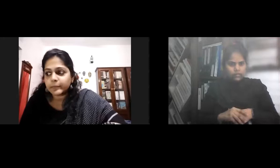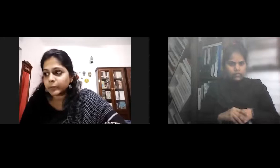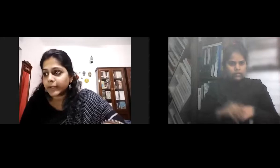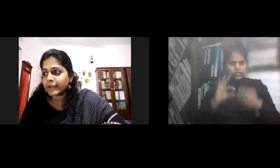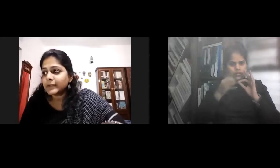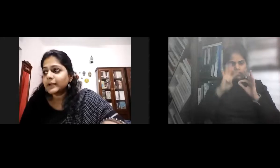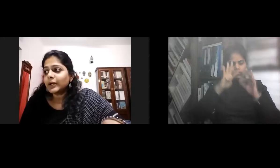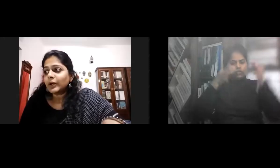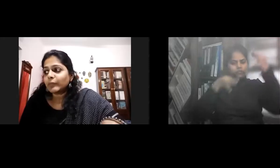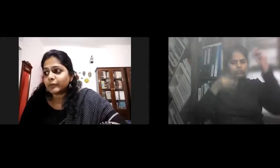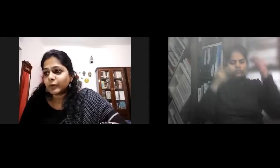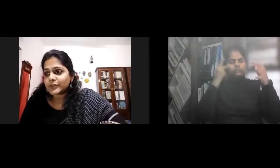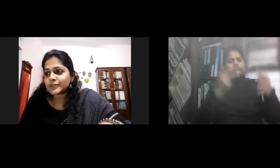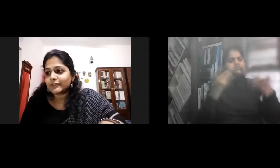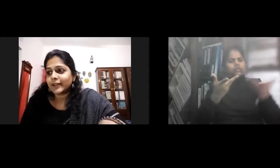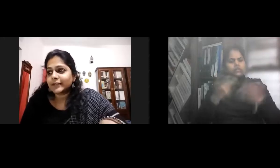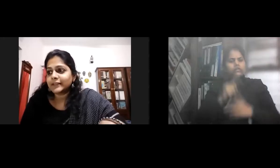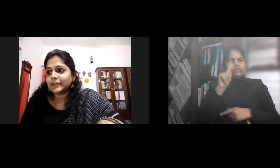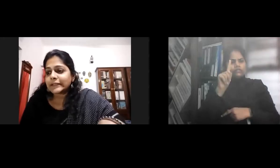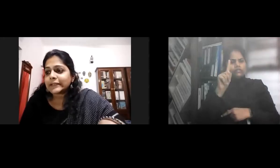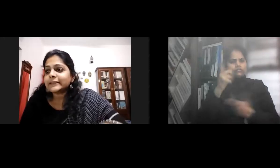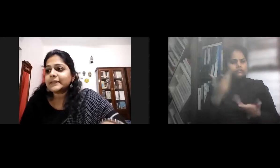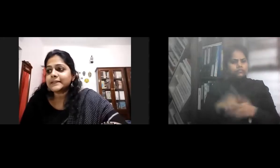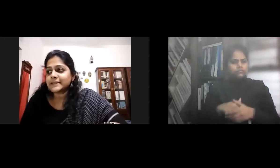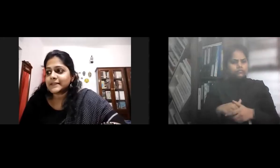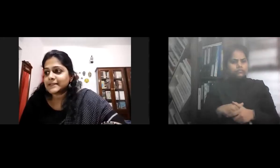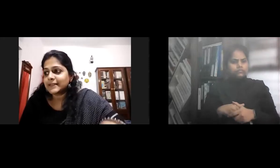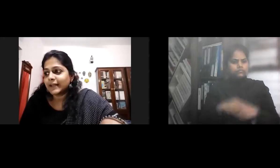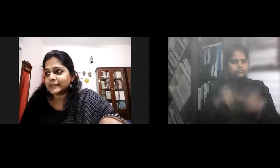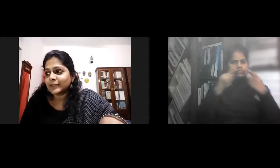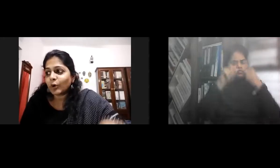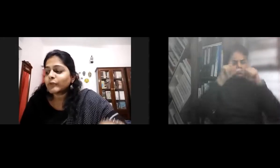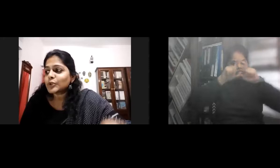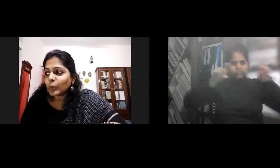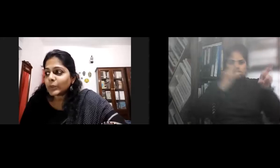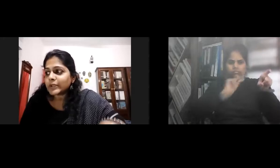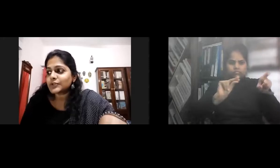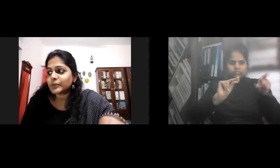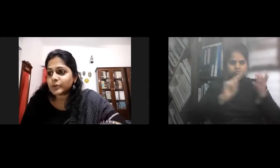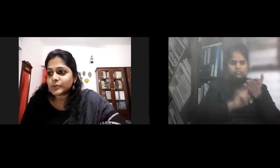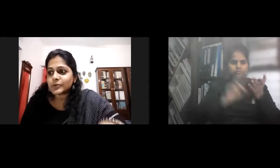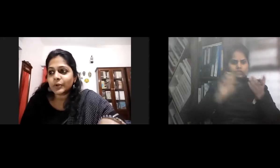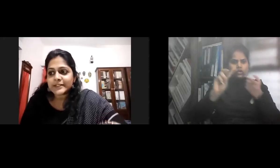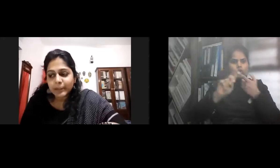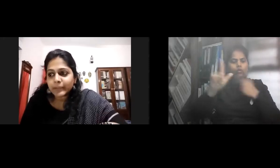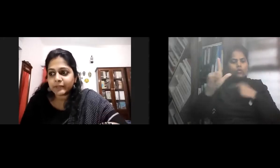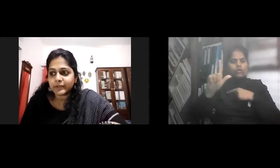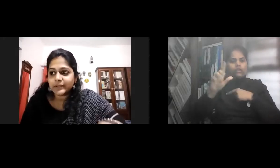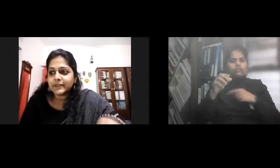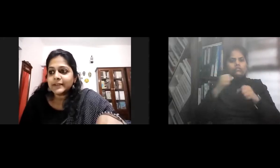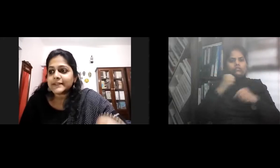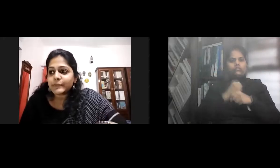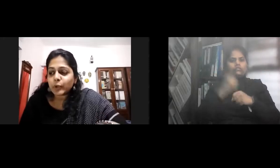that we'll be looking at. One, of course, is the fact that he clearly states that the novel's goal is to reproduce on some